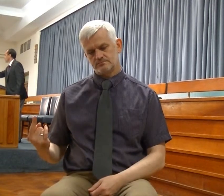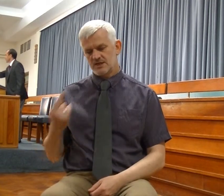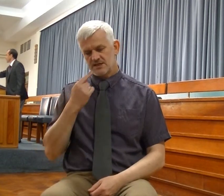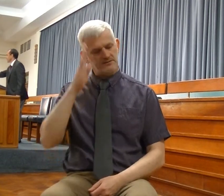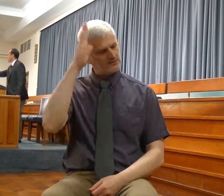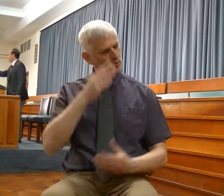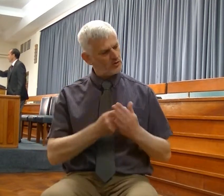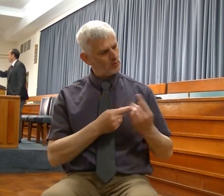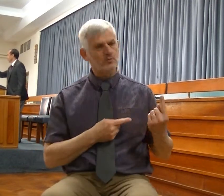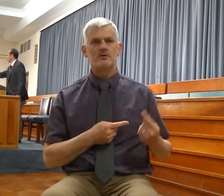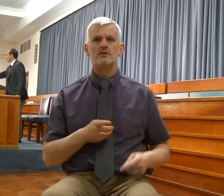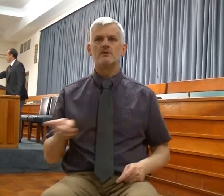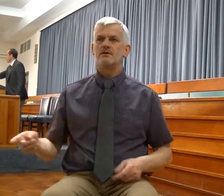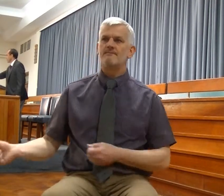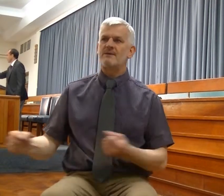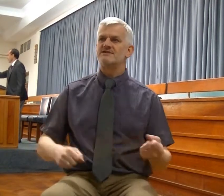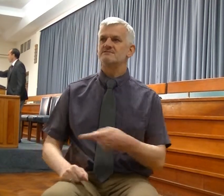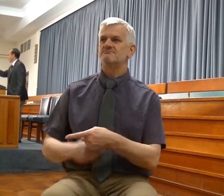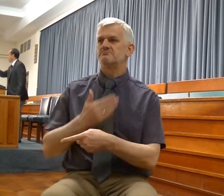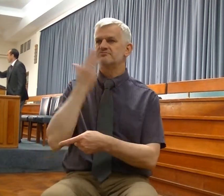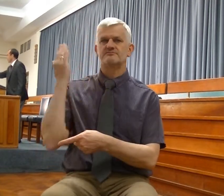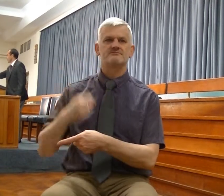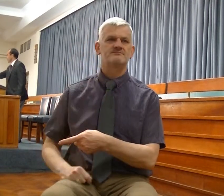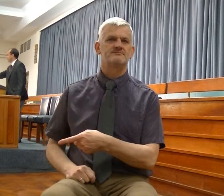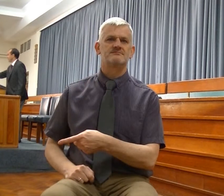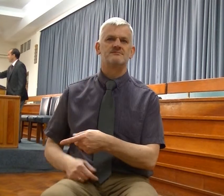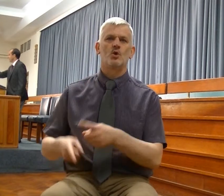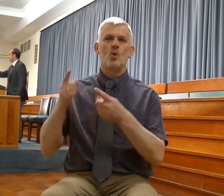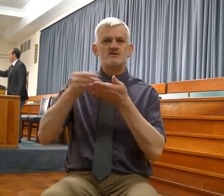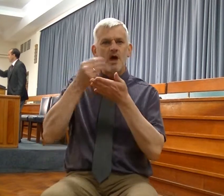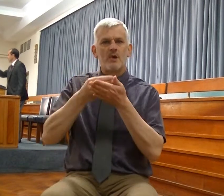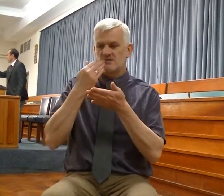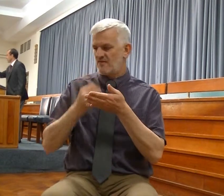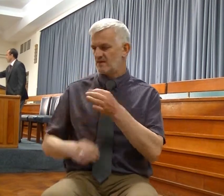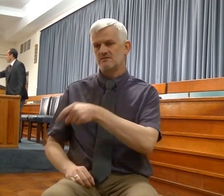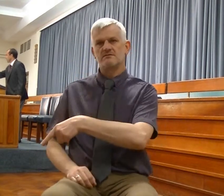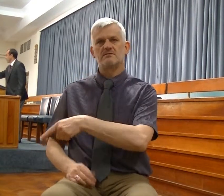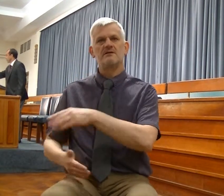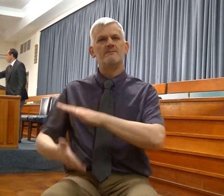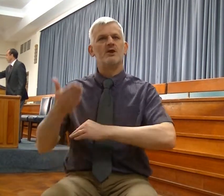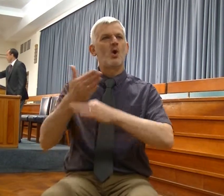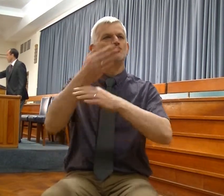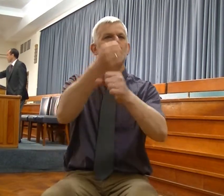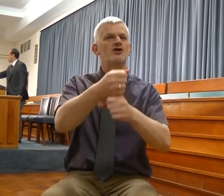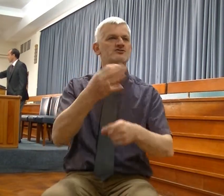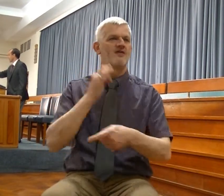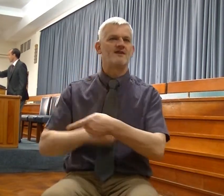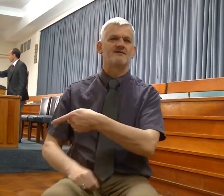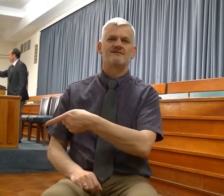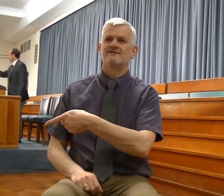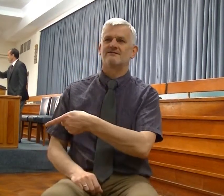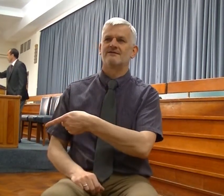No baptism, no Lord's Supper, no church going, no